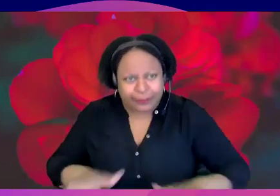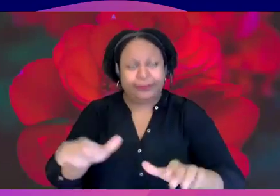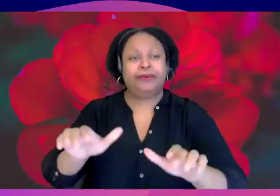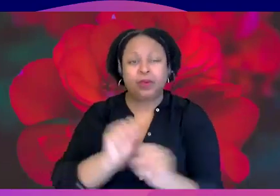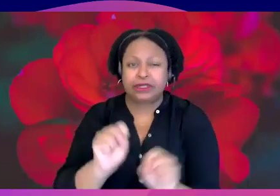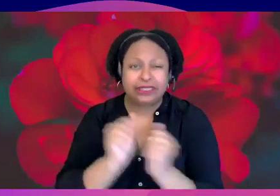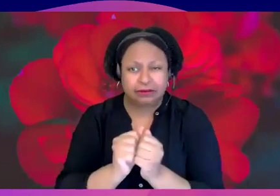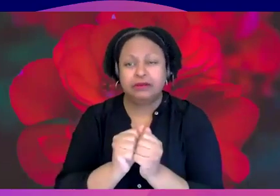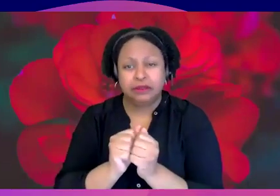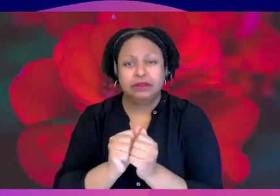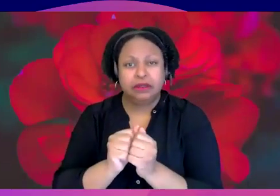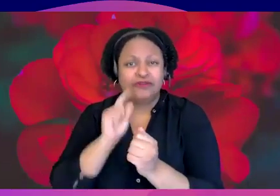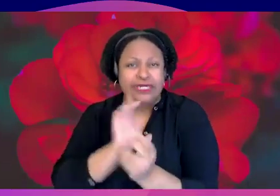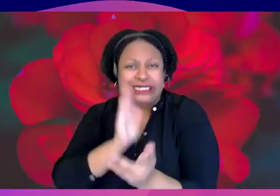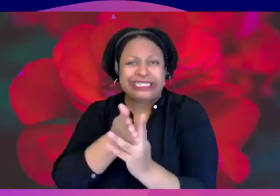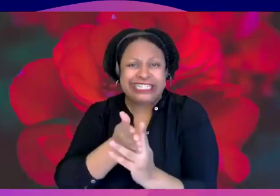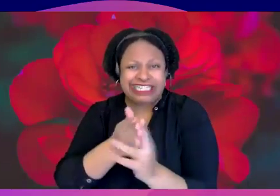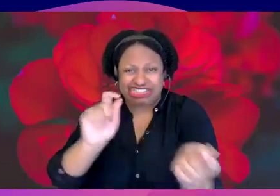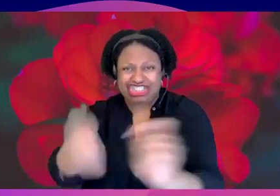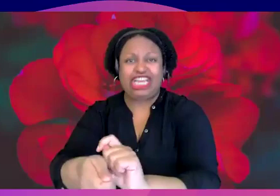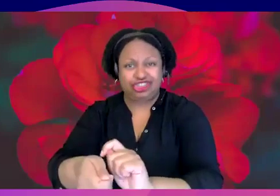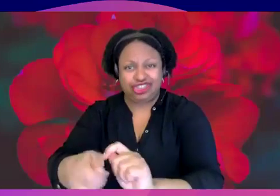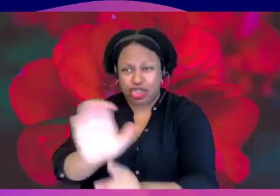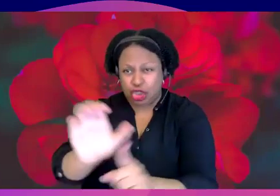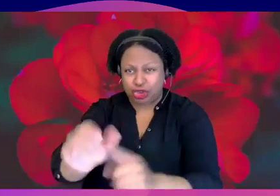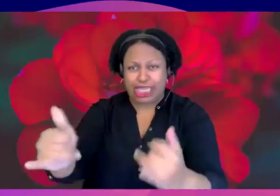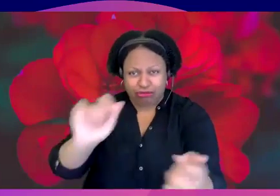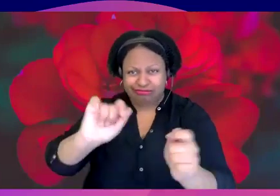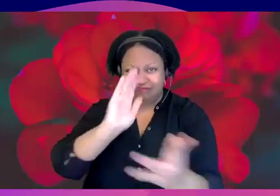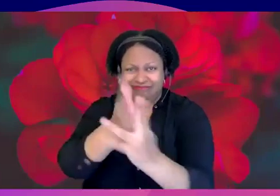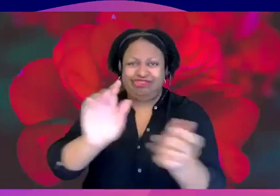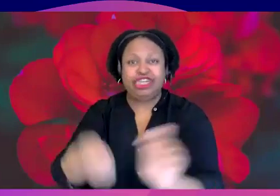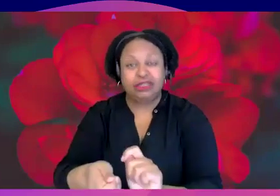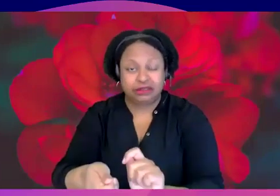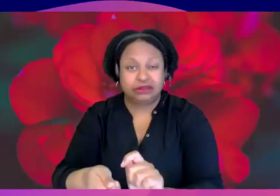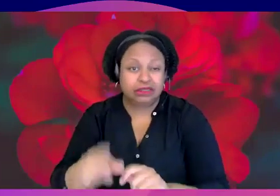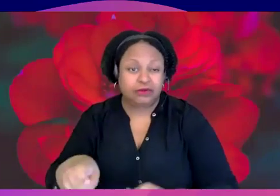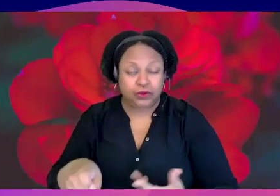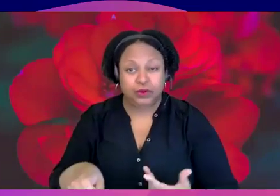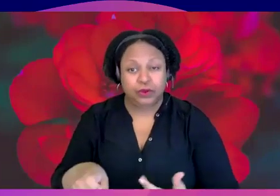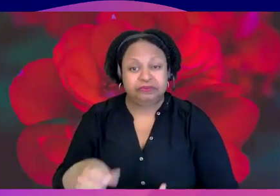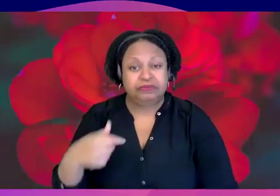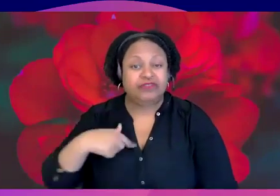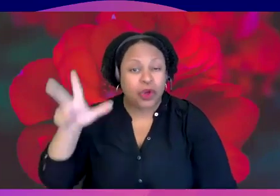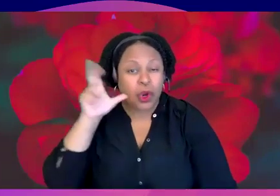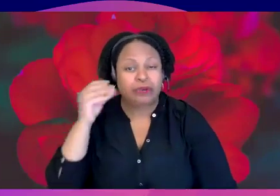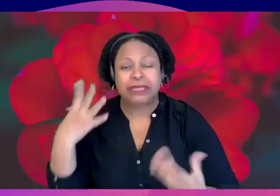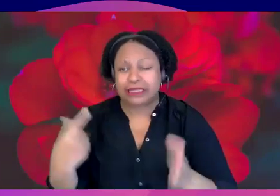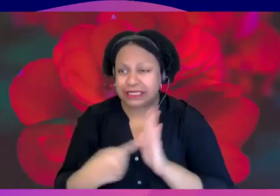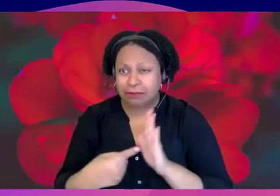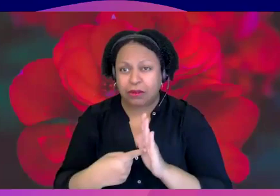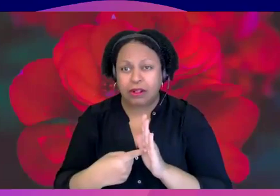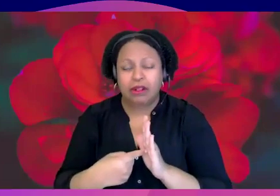and change this wider culture that we're working in. And so I've heard of many examples